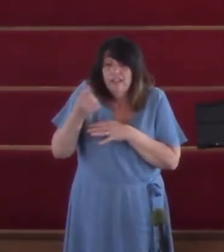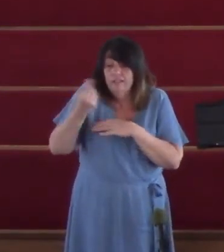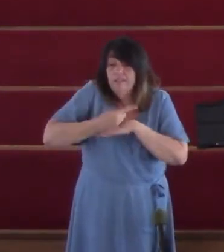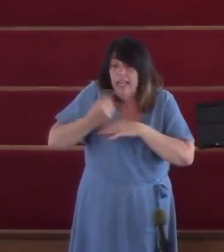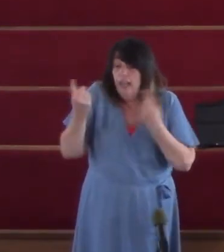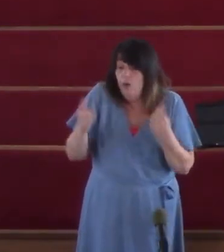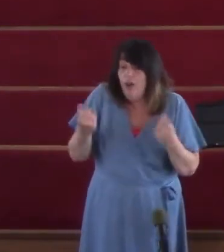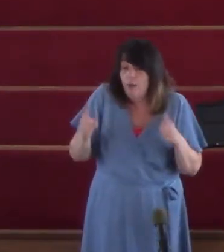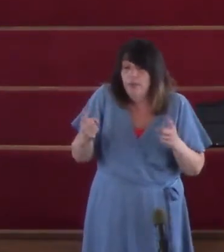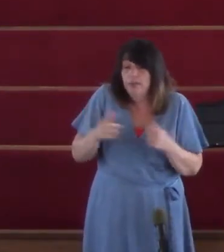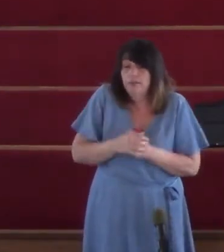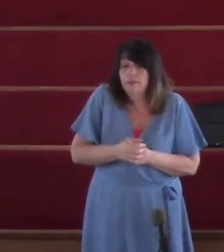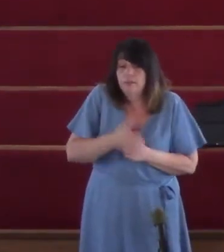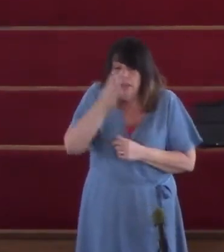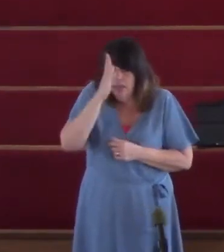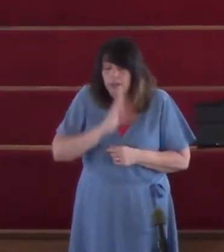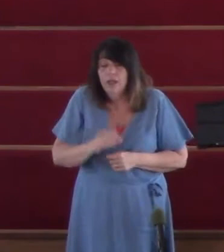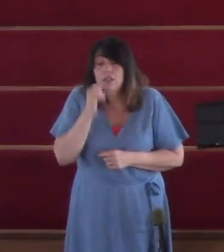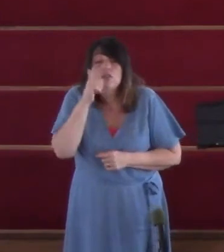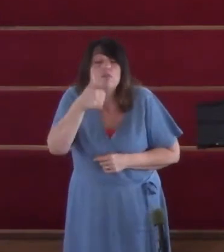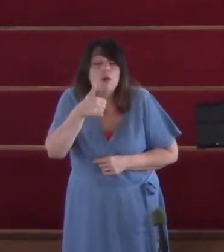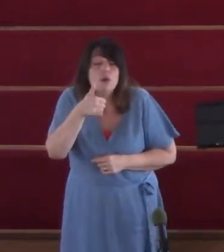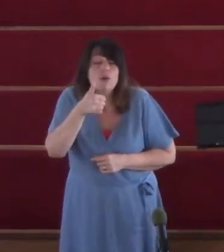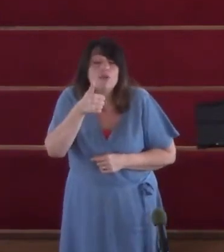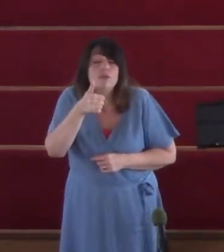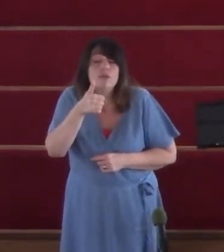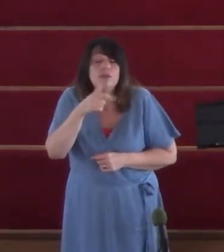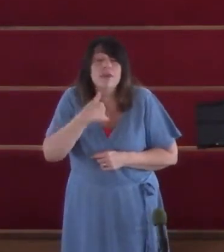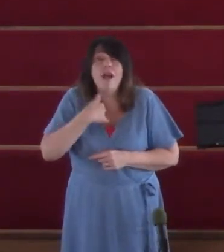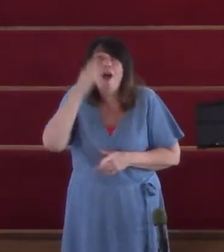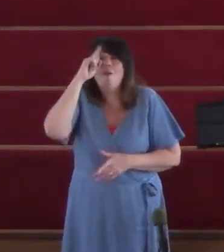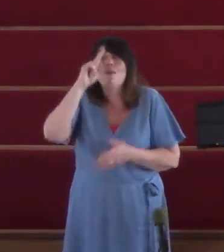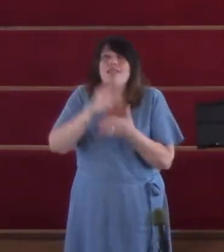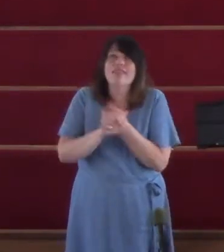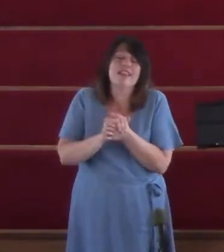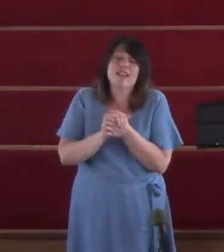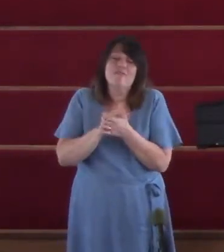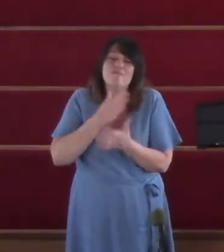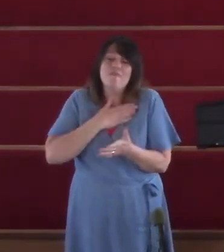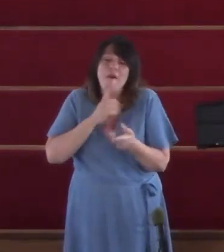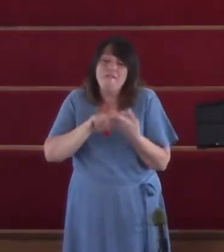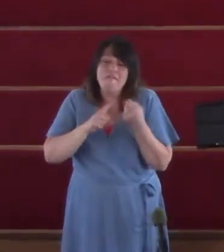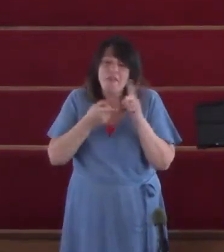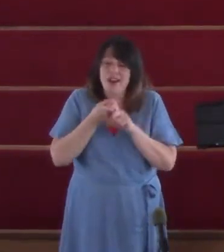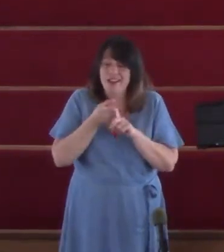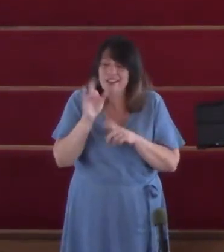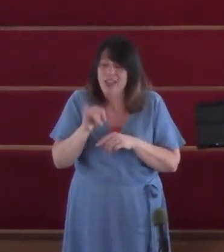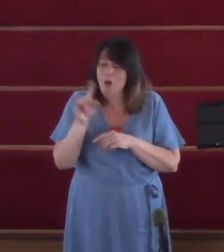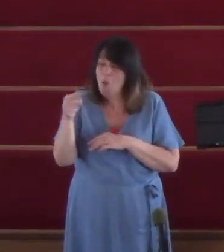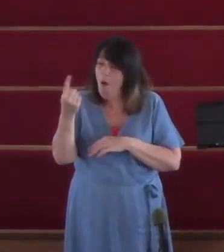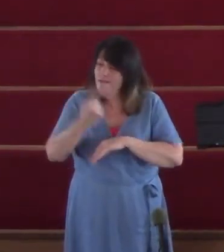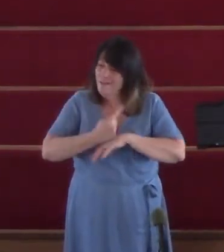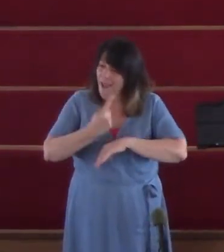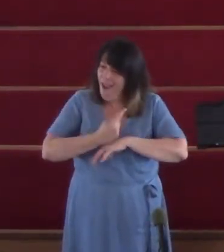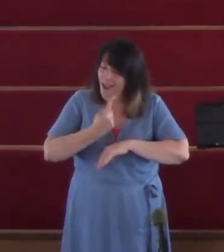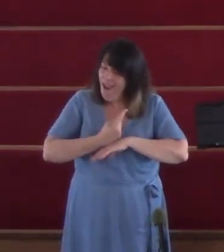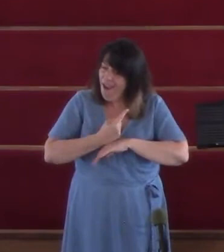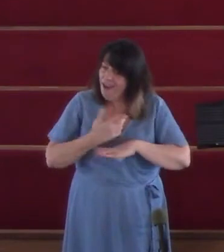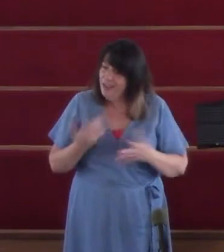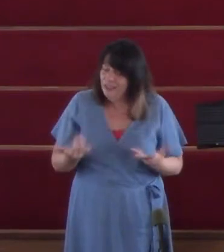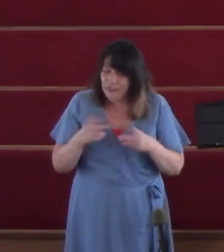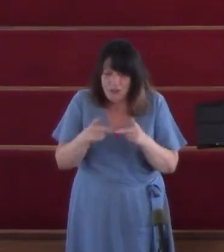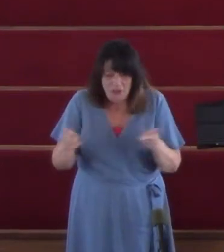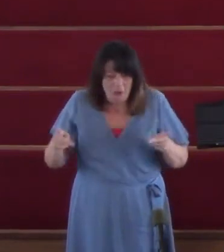God's tomorrow. I'll tell you what, I believe, my friend, that one of these days that we're going to be in a place